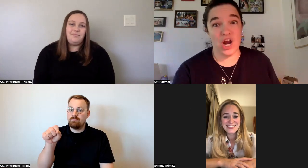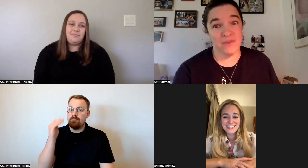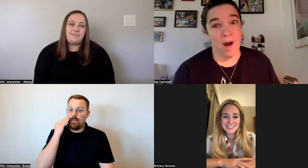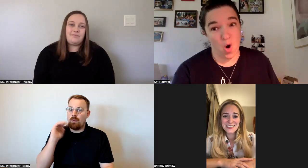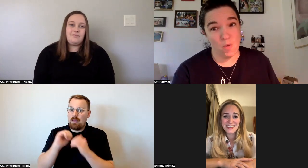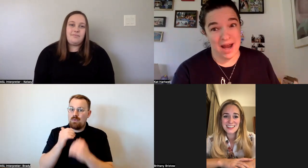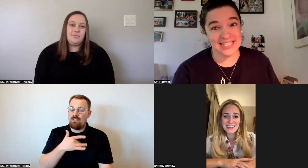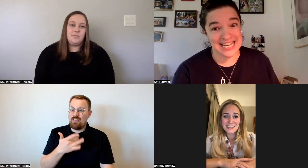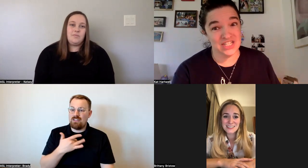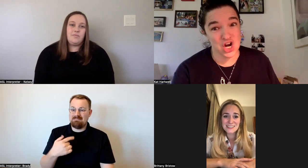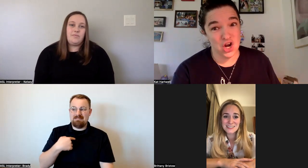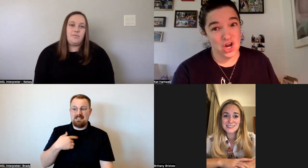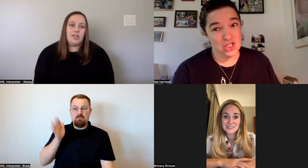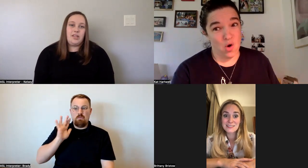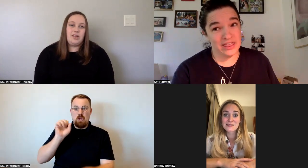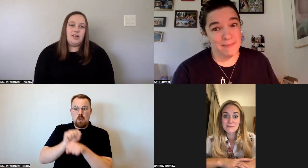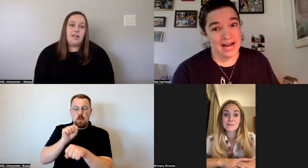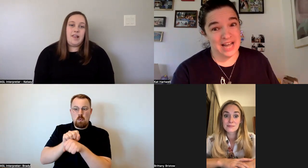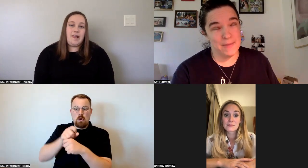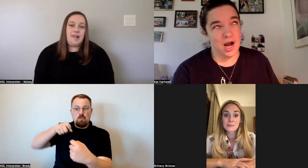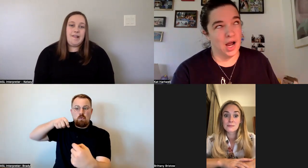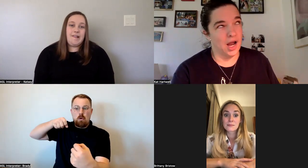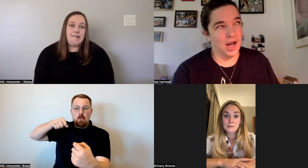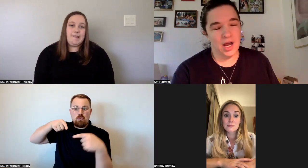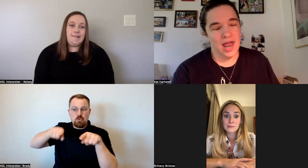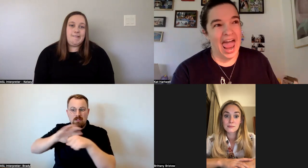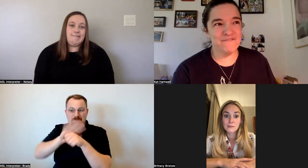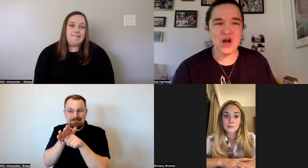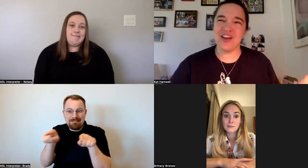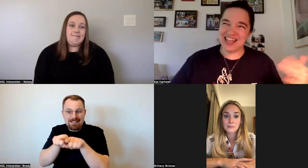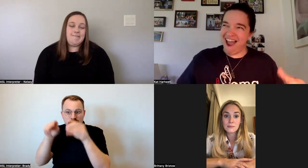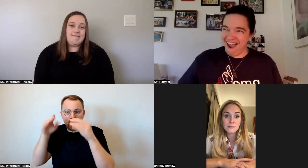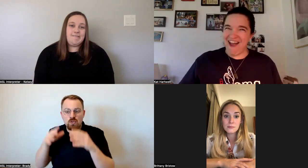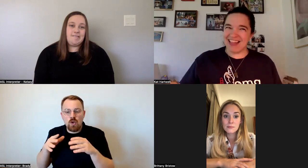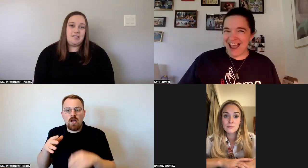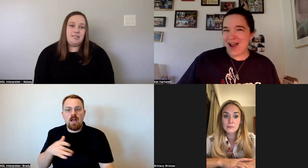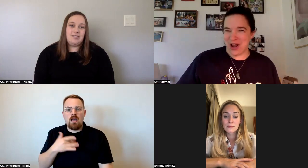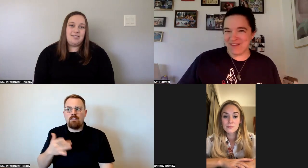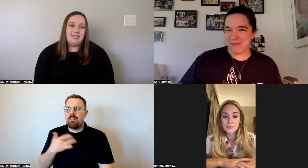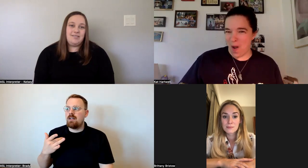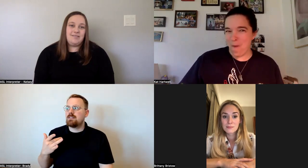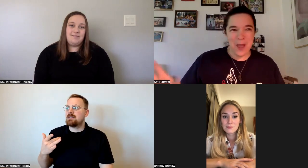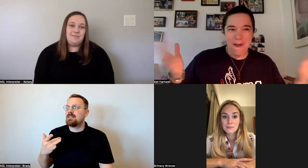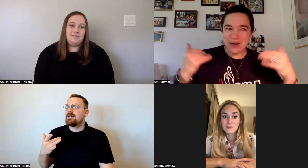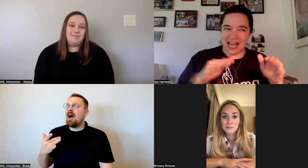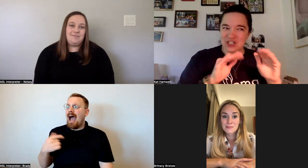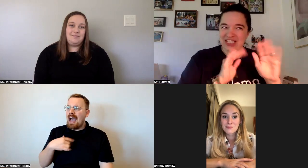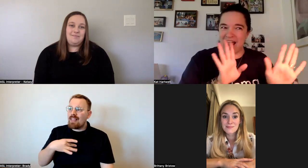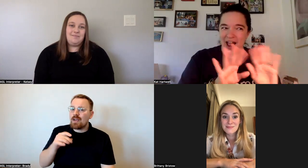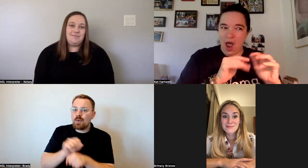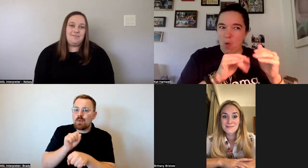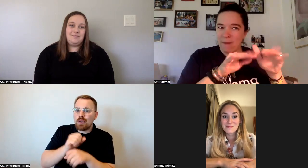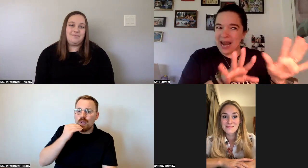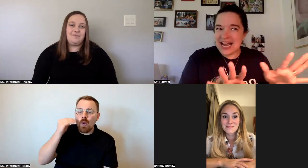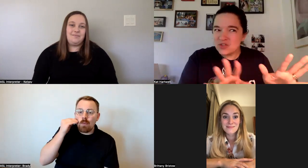Because working from home as a teacher during the pandemic, I felt that I like working from home because I feel